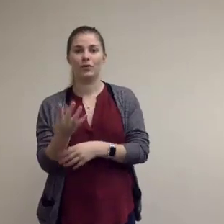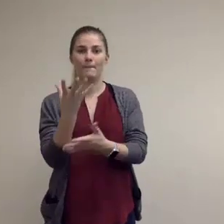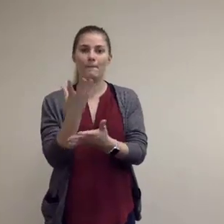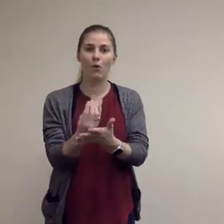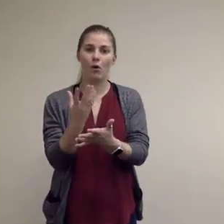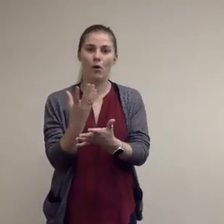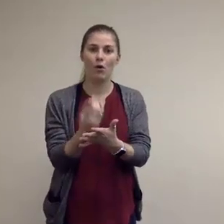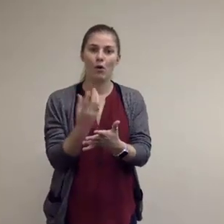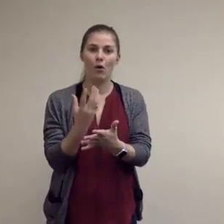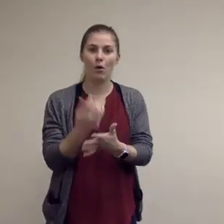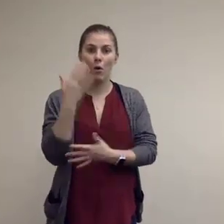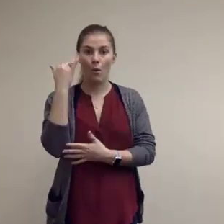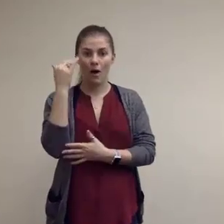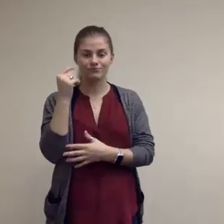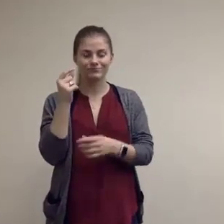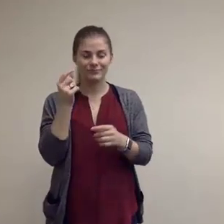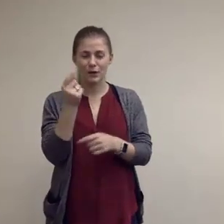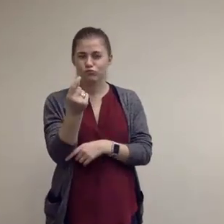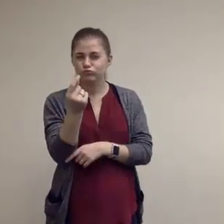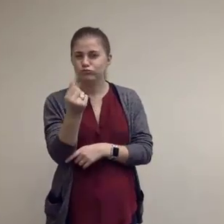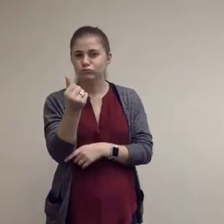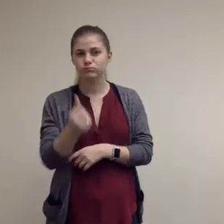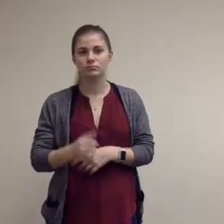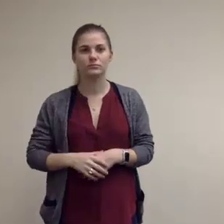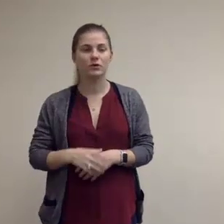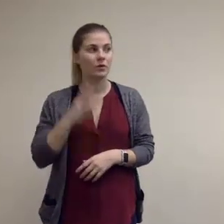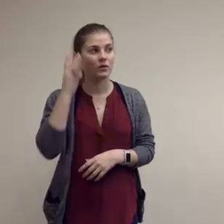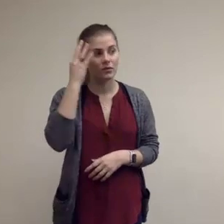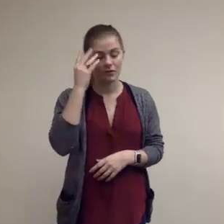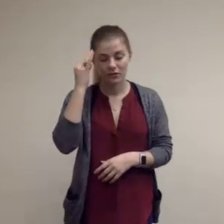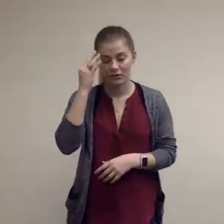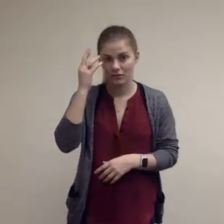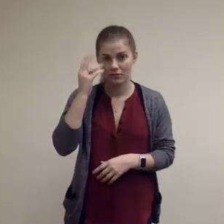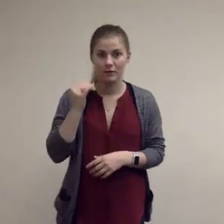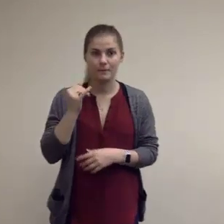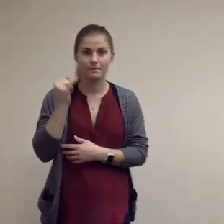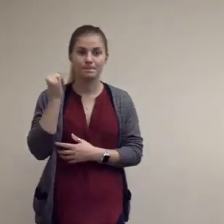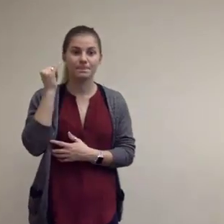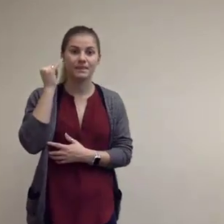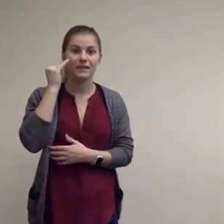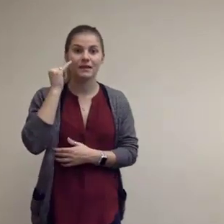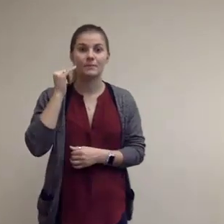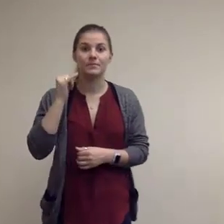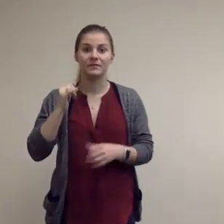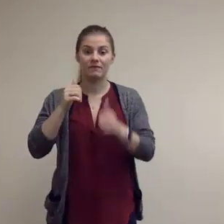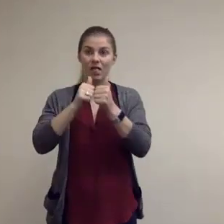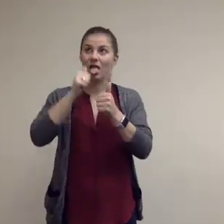is very minute. So all of this idea, if you were born under the sign of Taurus, which has to do with the constellation, or if you were